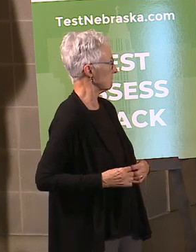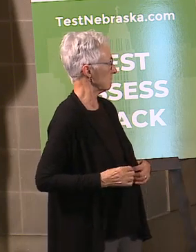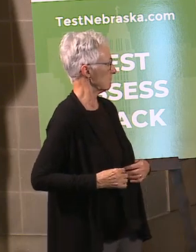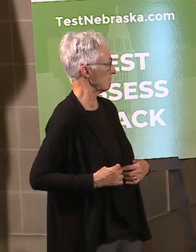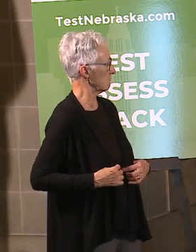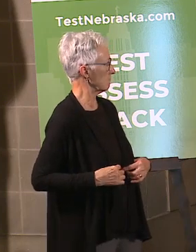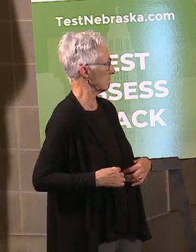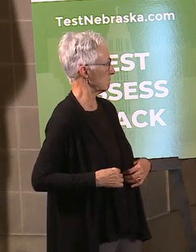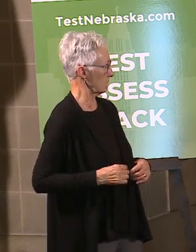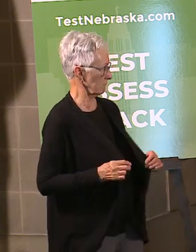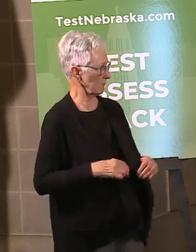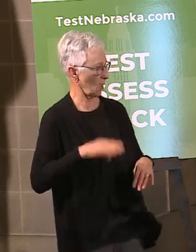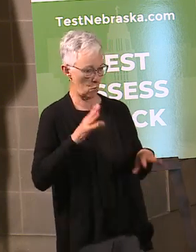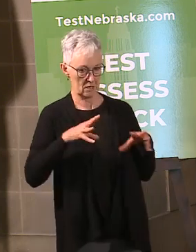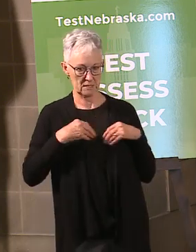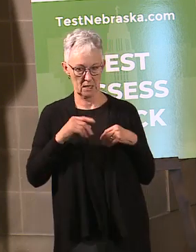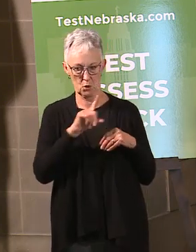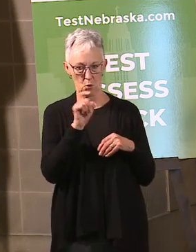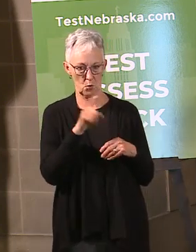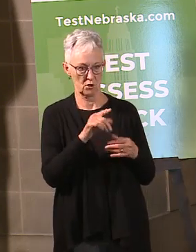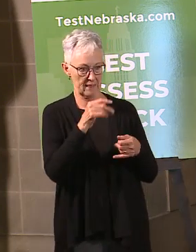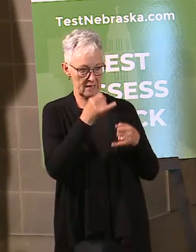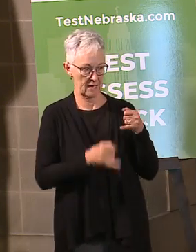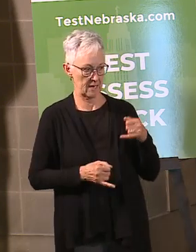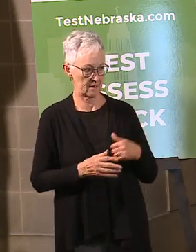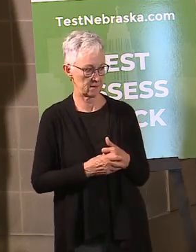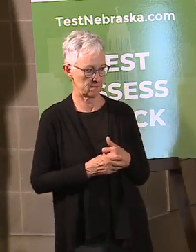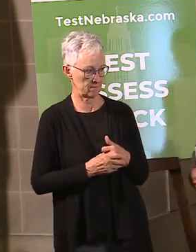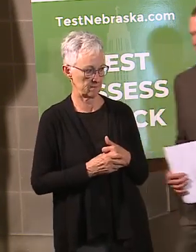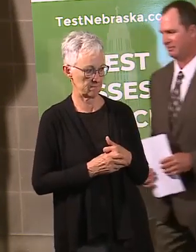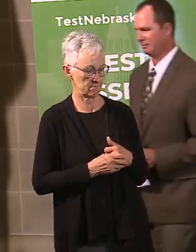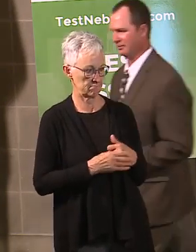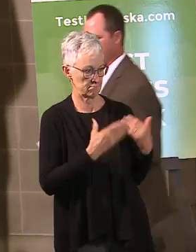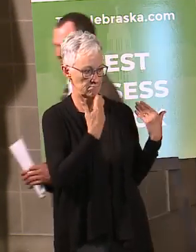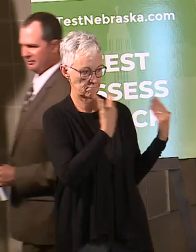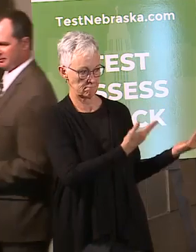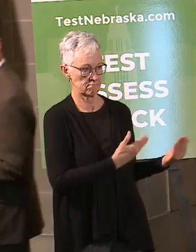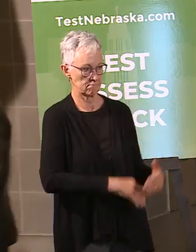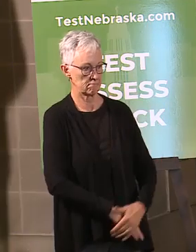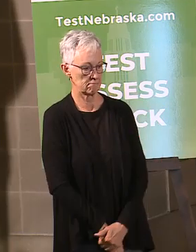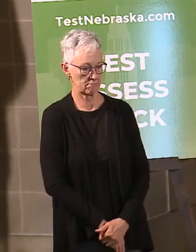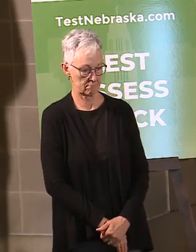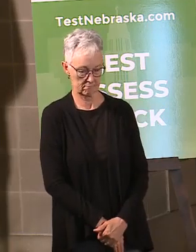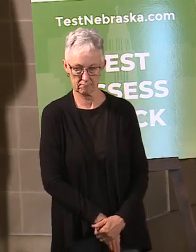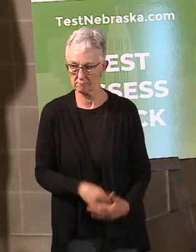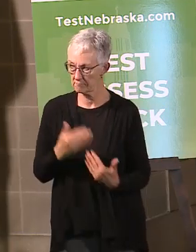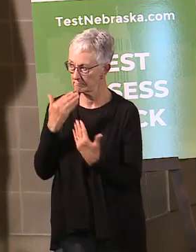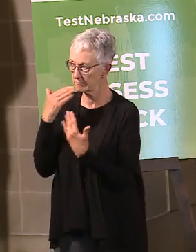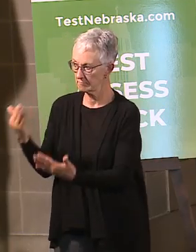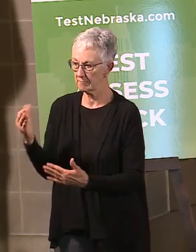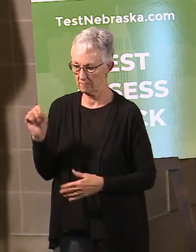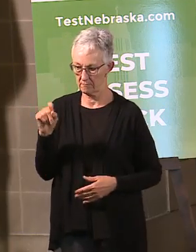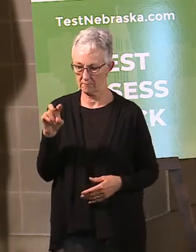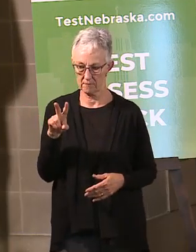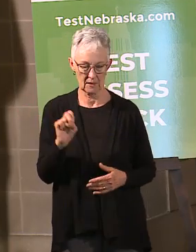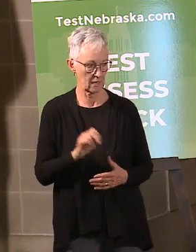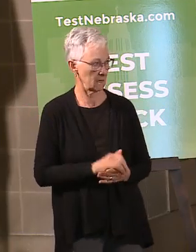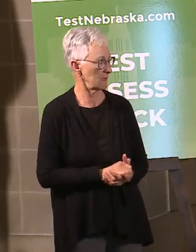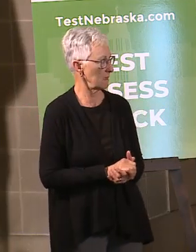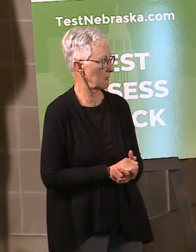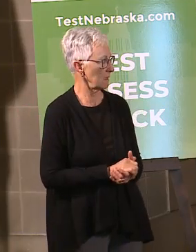up at the end after we do some of the other questions. Wonderful. Thank you. Great. Thank you, Steve. All right, because